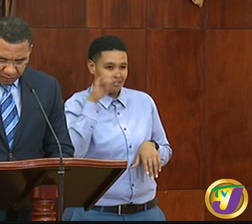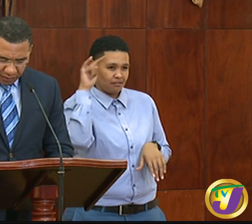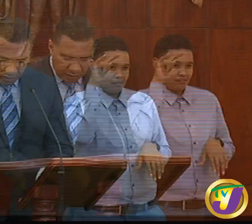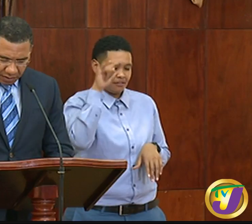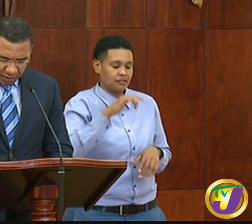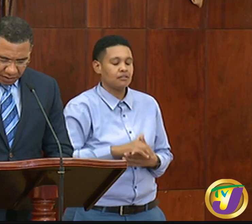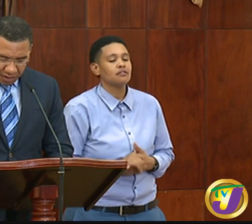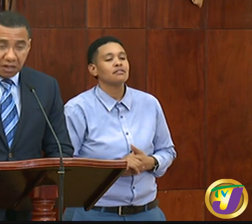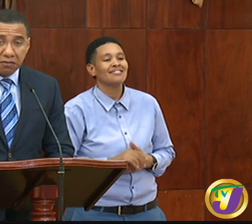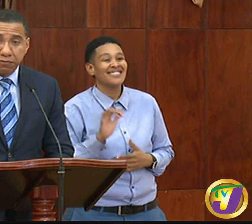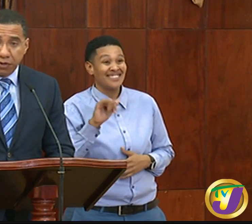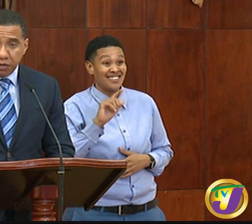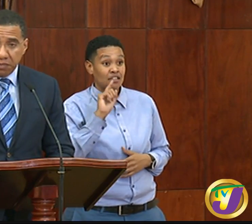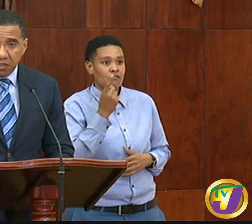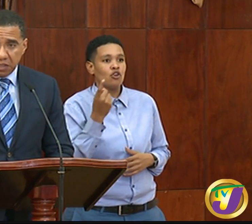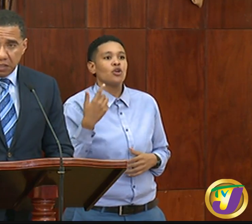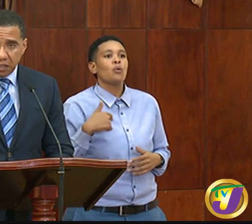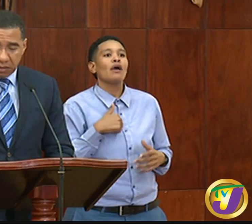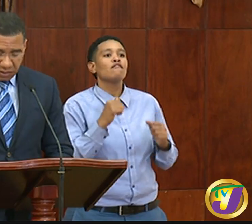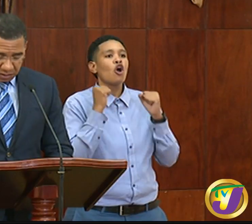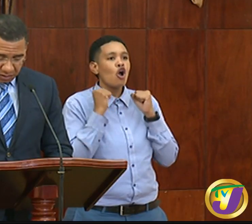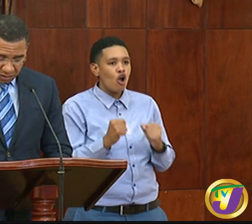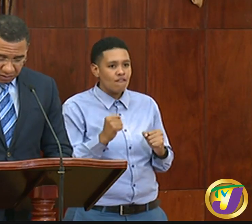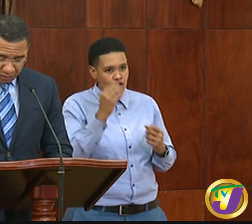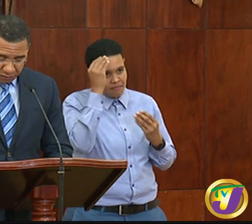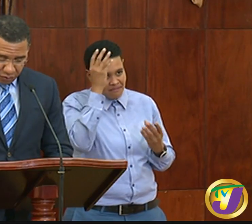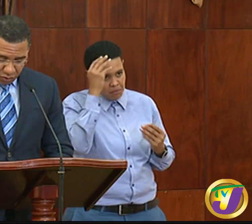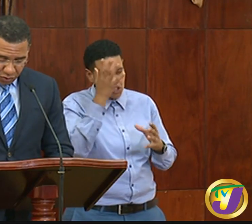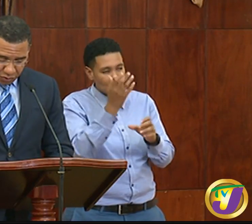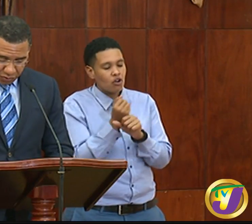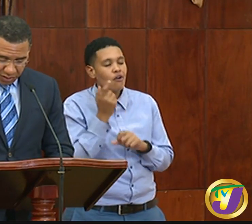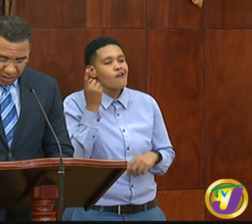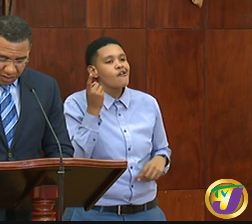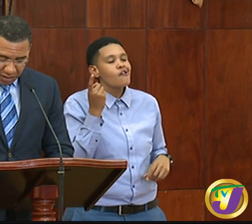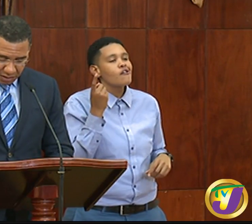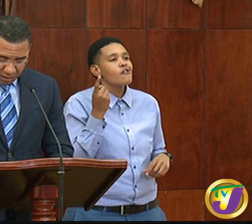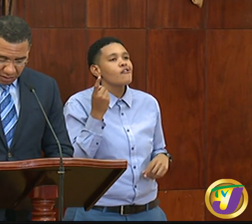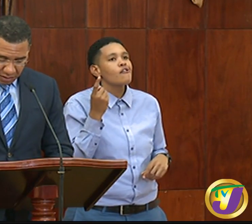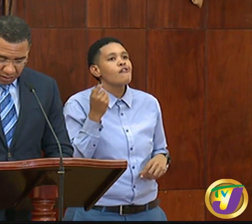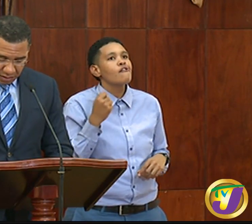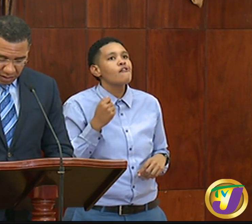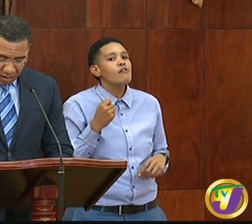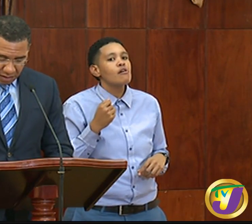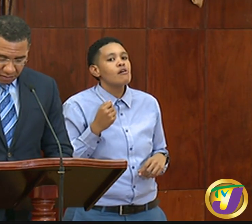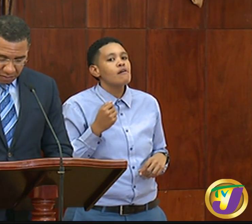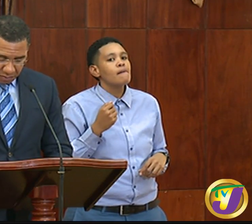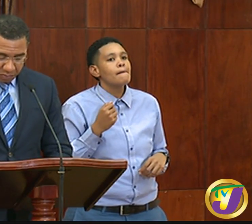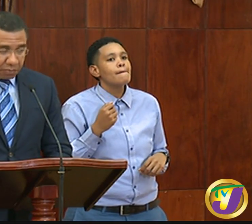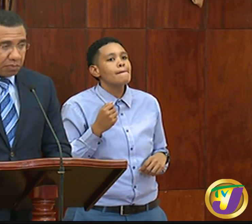gotten the confirmed details for the